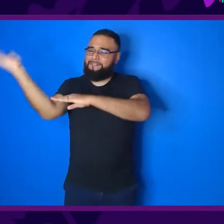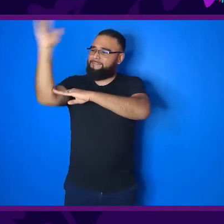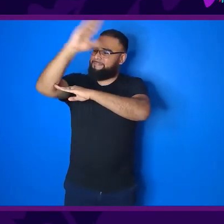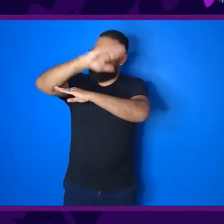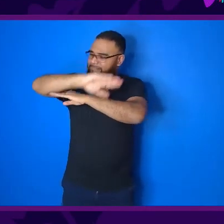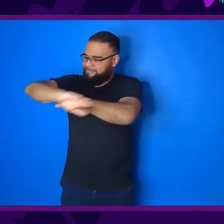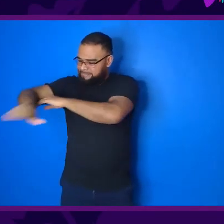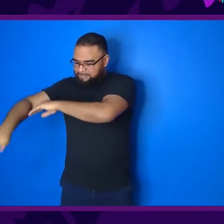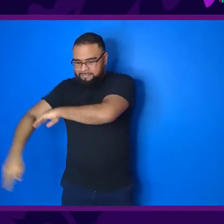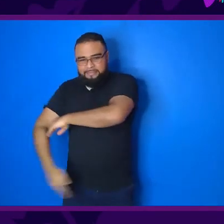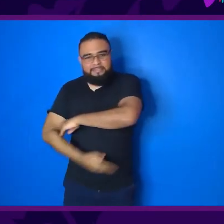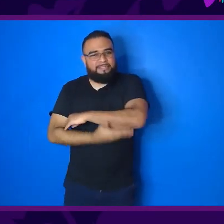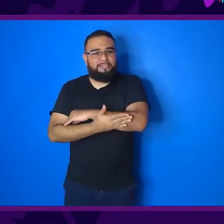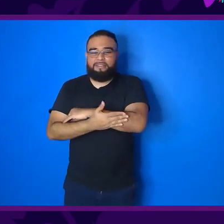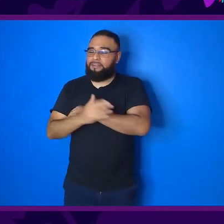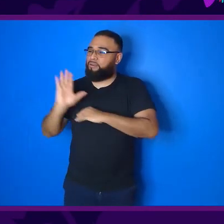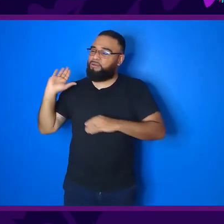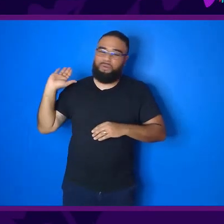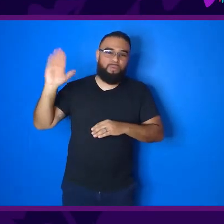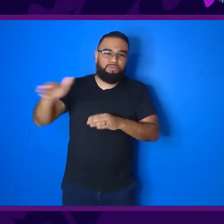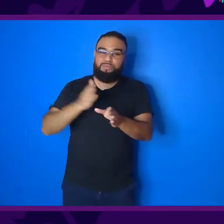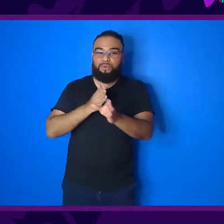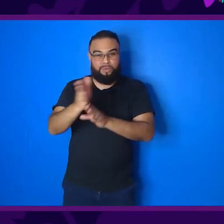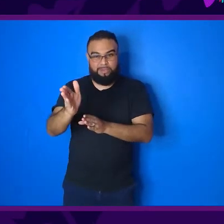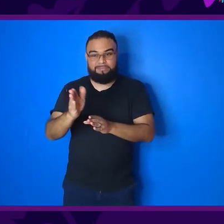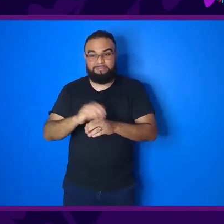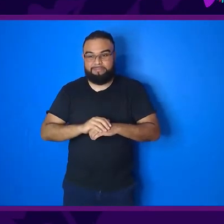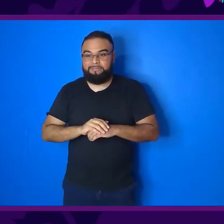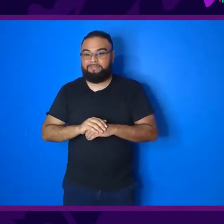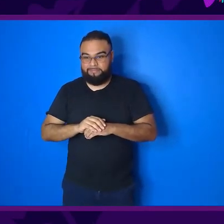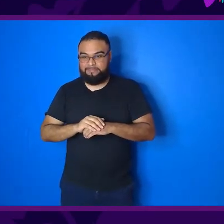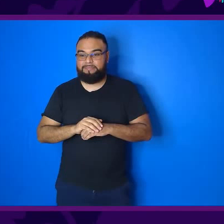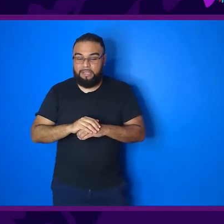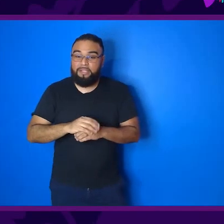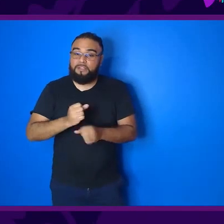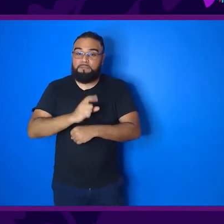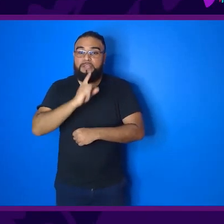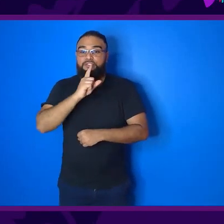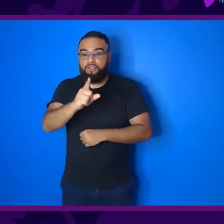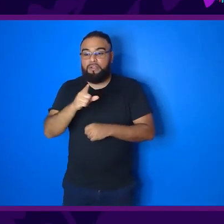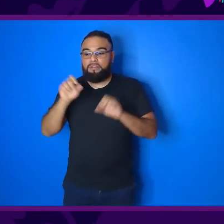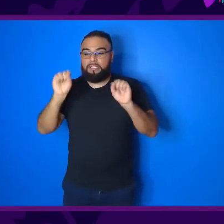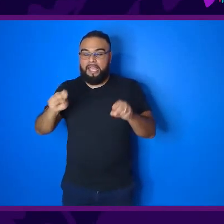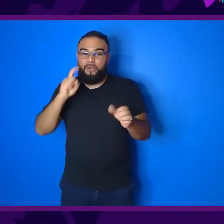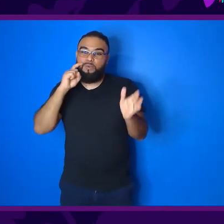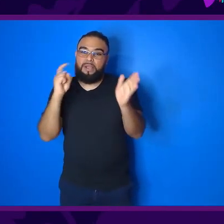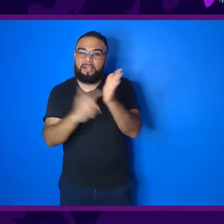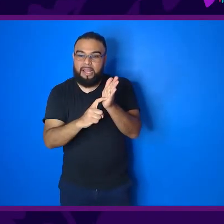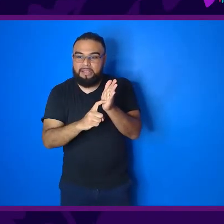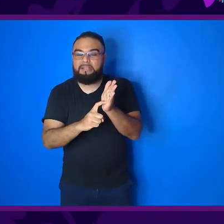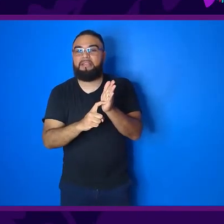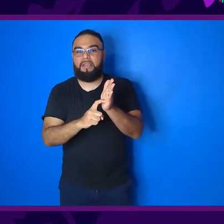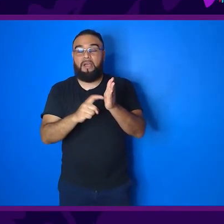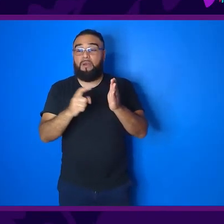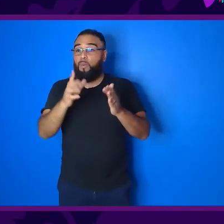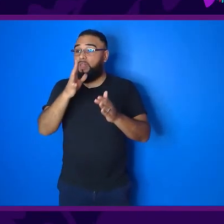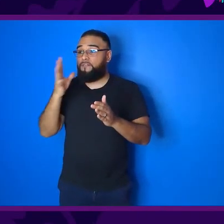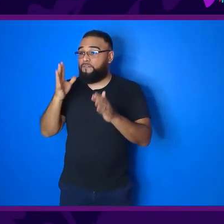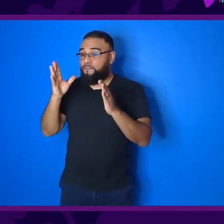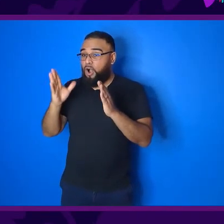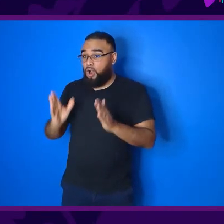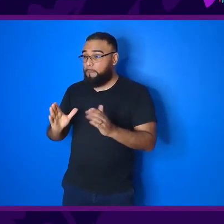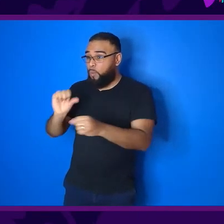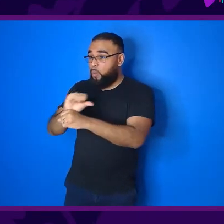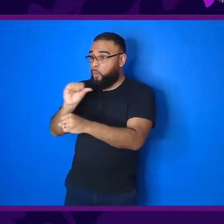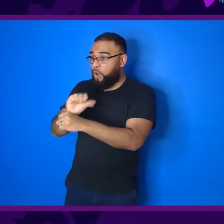her career, basically, to ensure that this country recognized that we had farm workers who were producing the